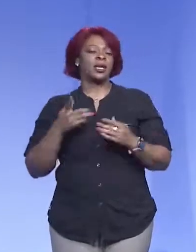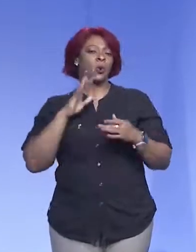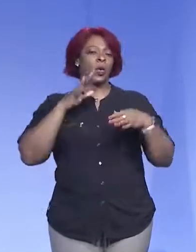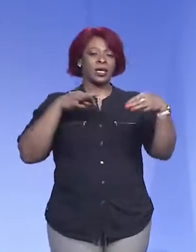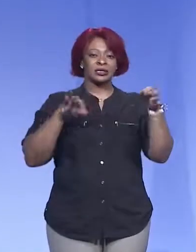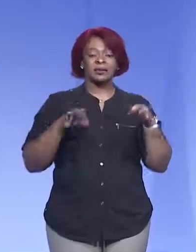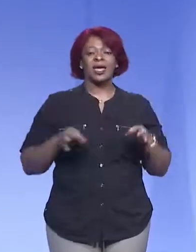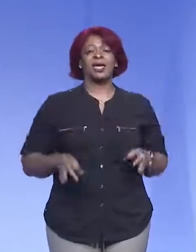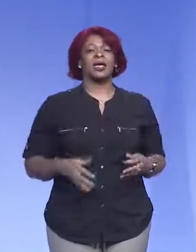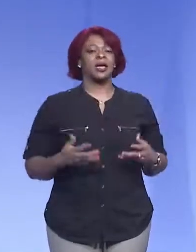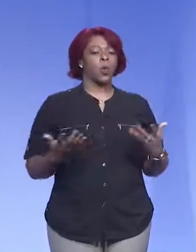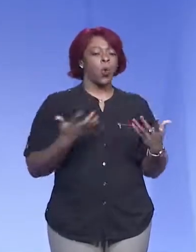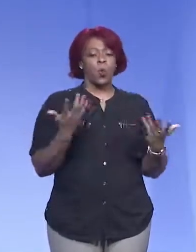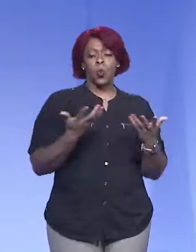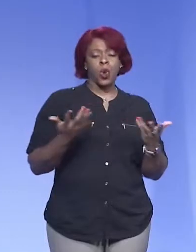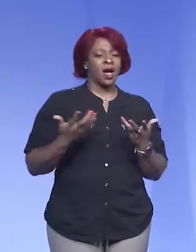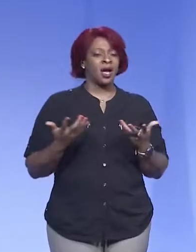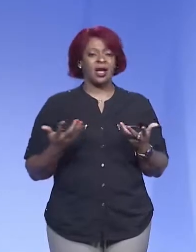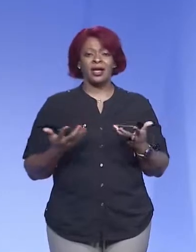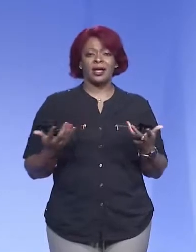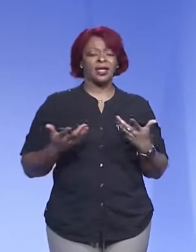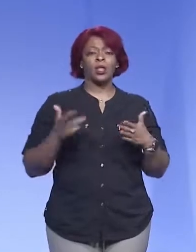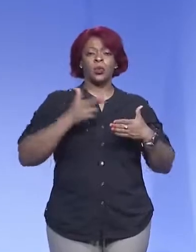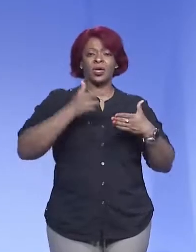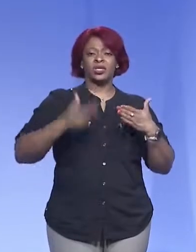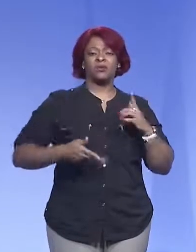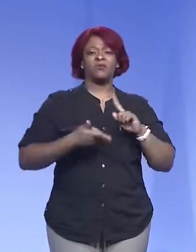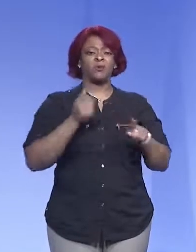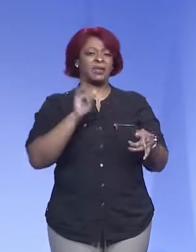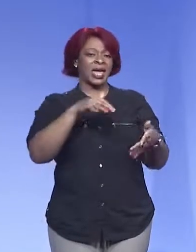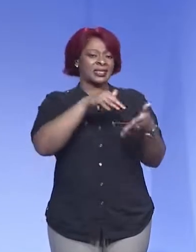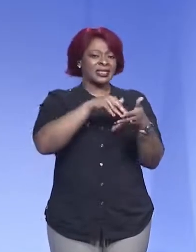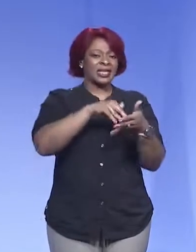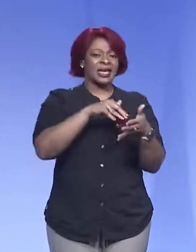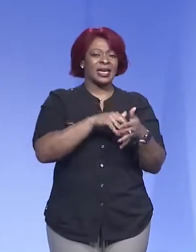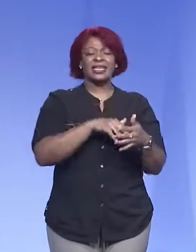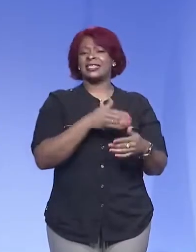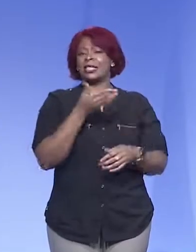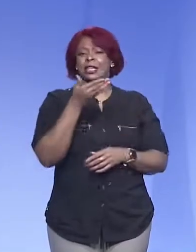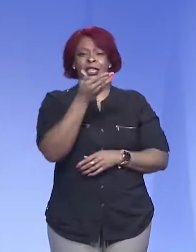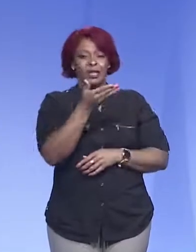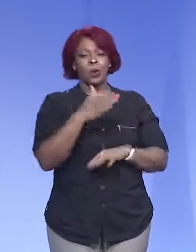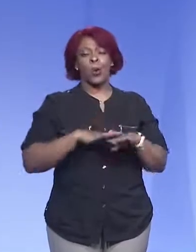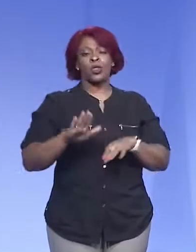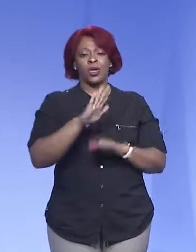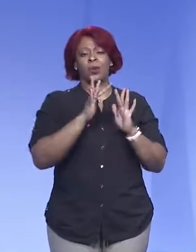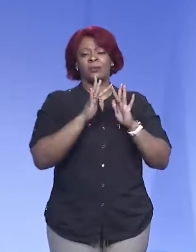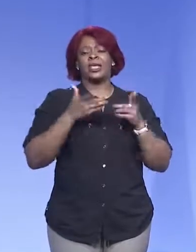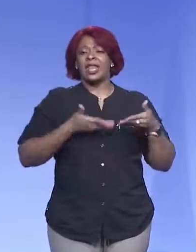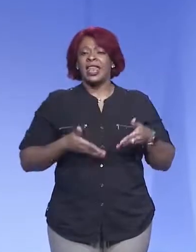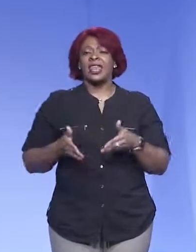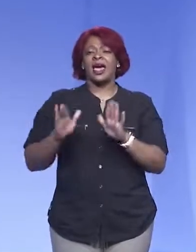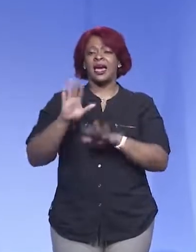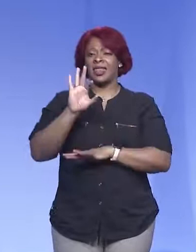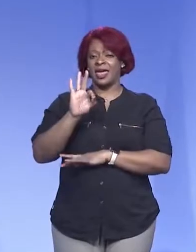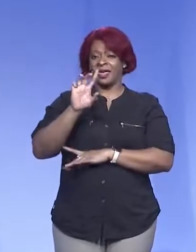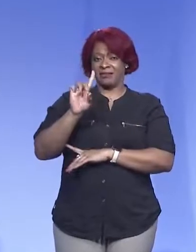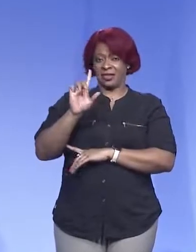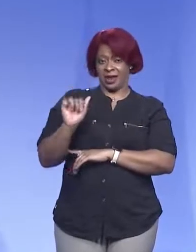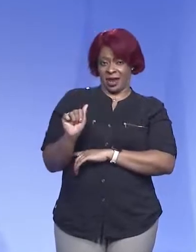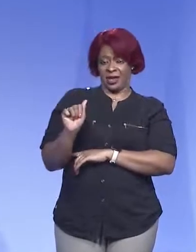Even you can find out what was the results of the studies that allowed the